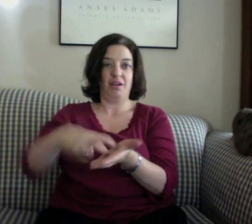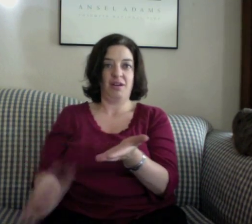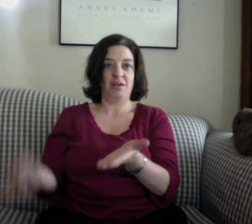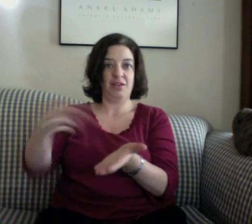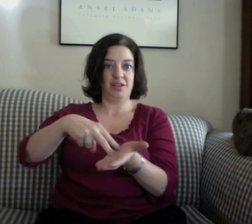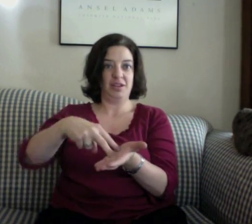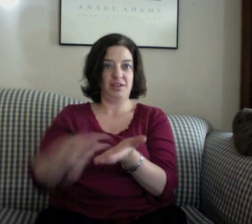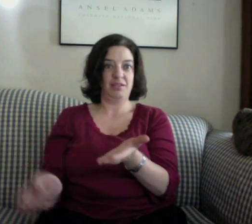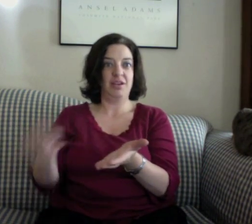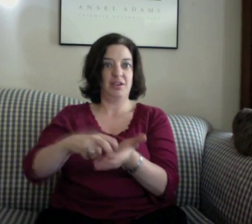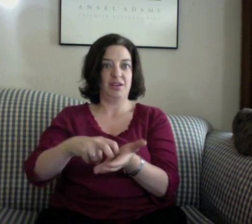rising to their feet.